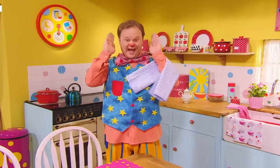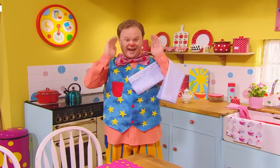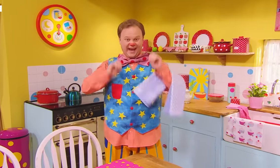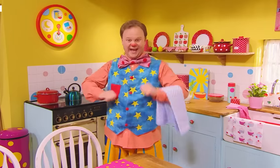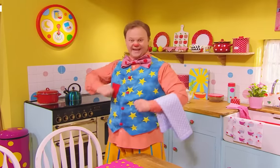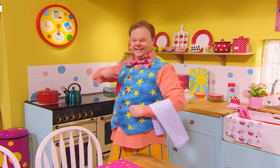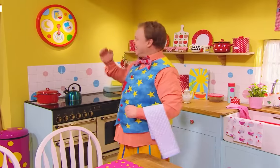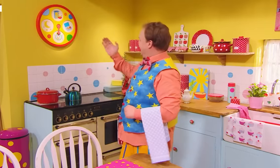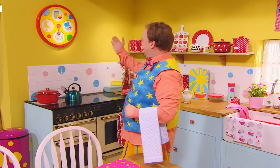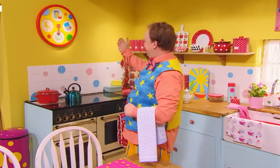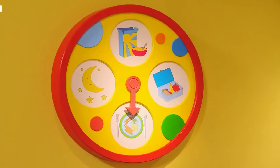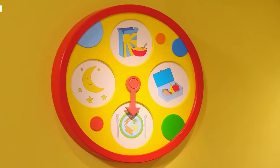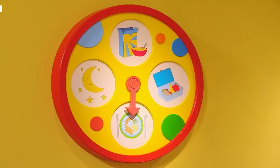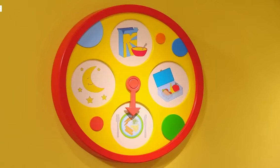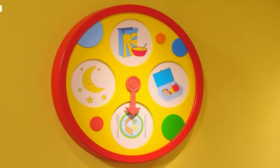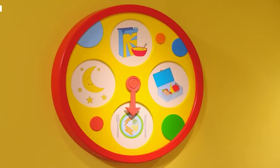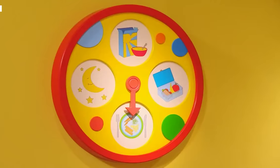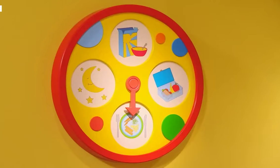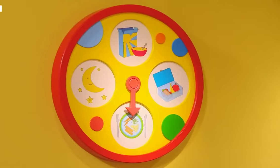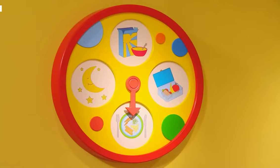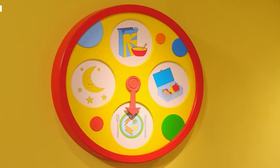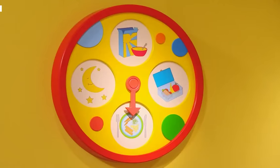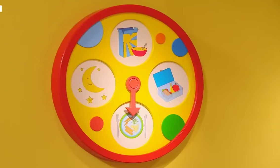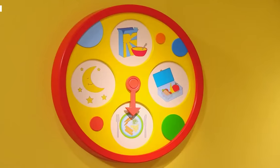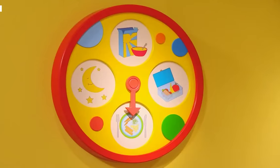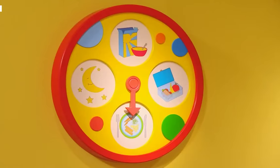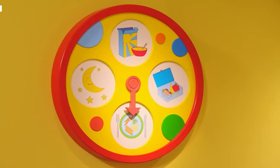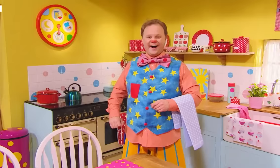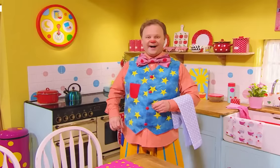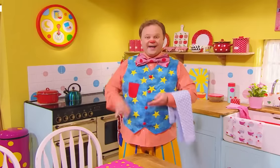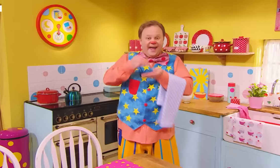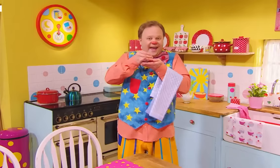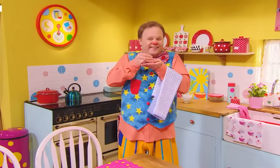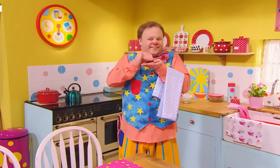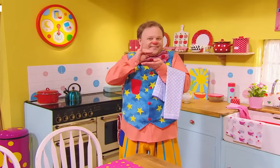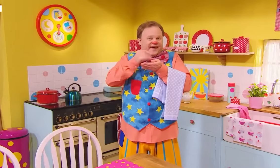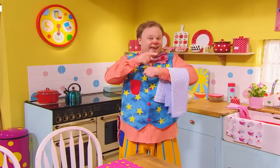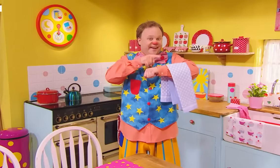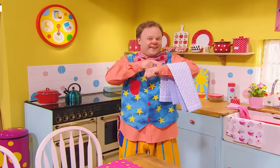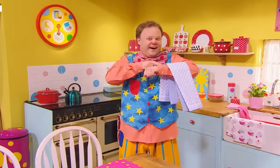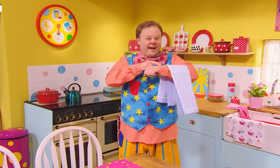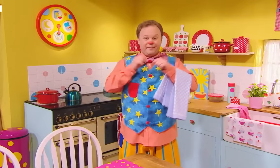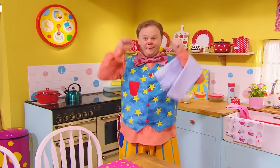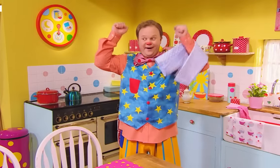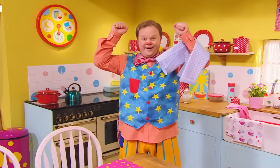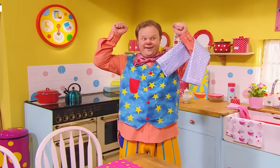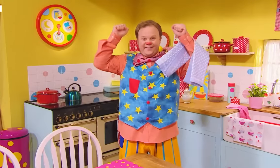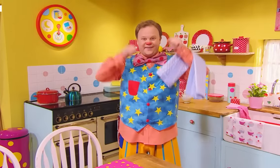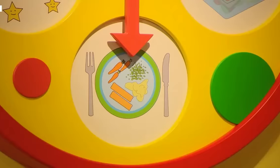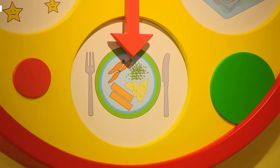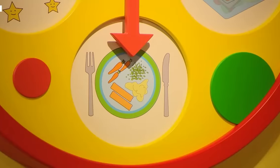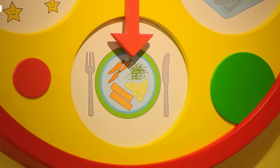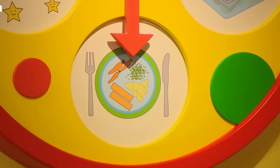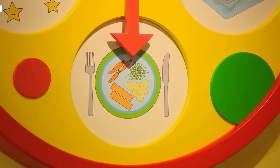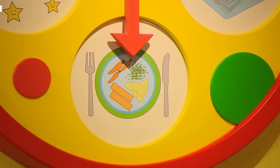day. Ta-da! What time is it, Mr. Tumble? Oh, it's tea time. Woohoo! Tea